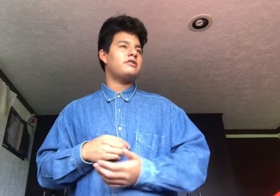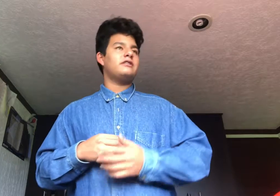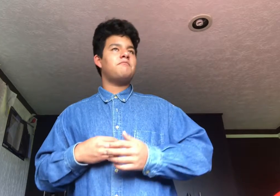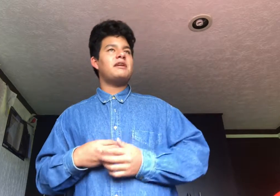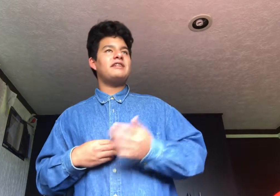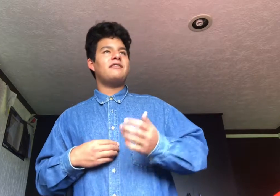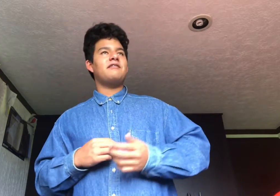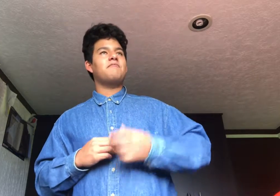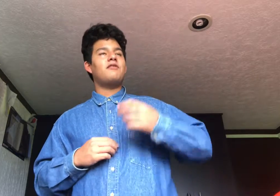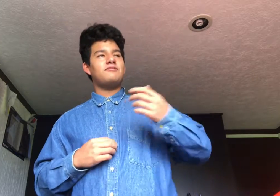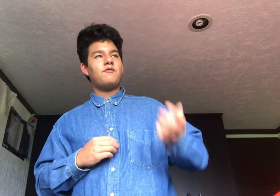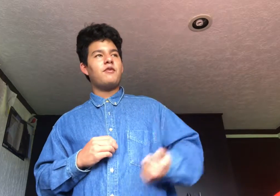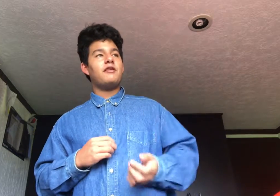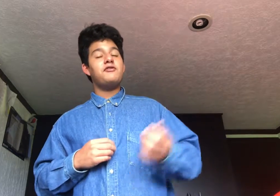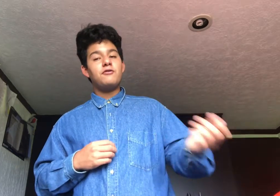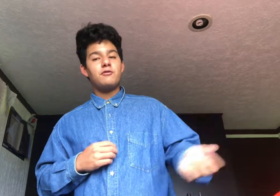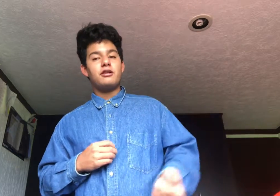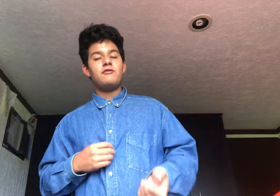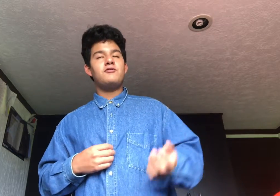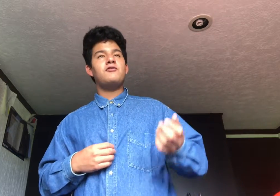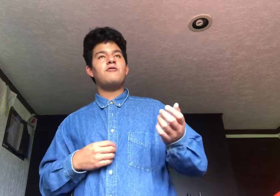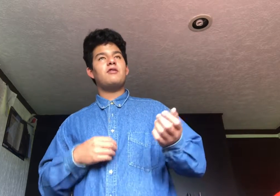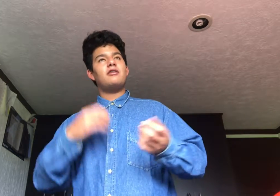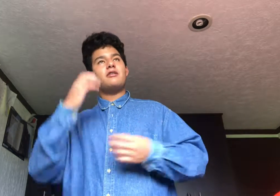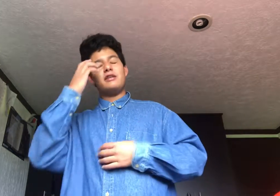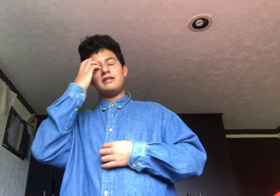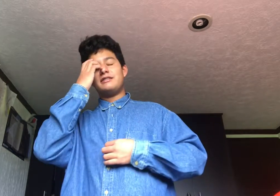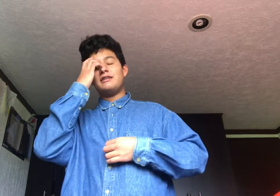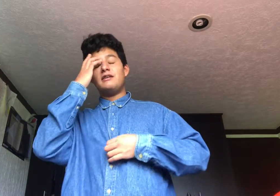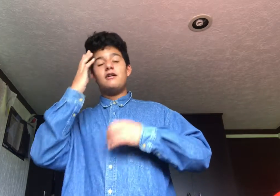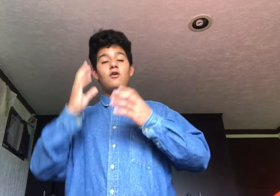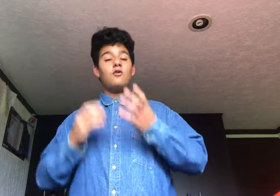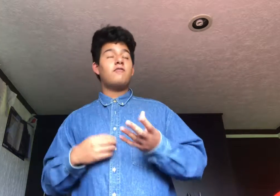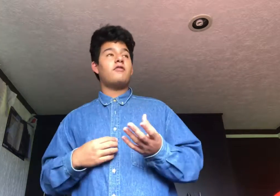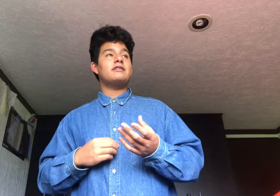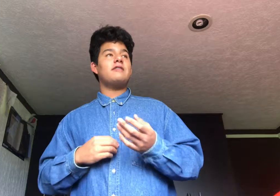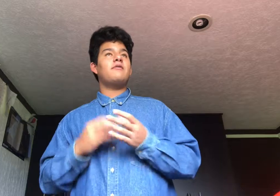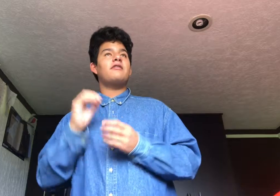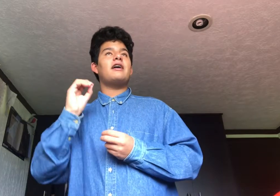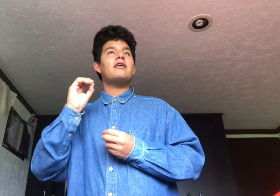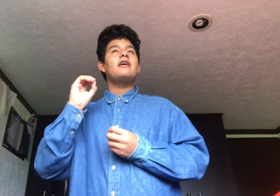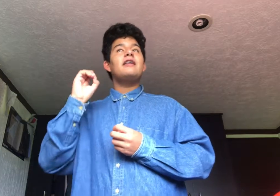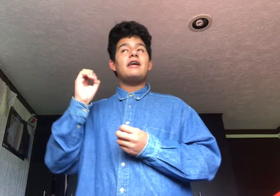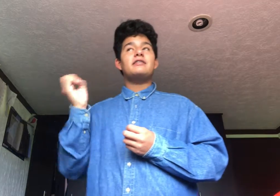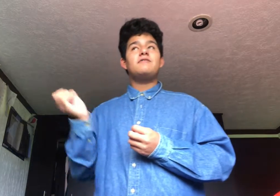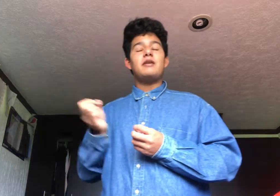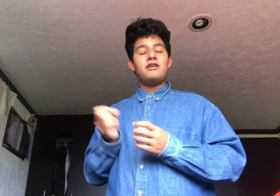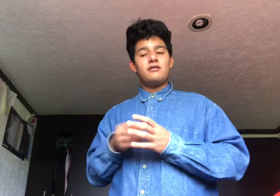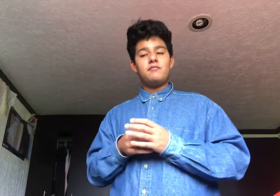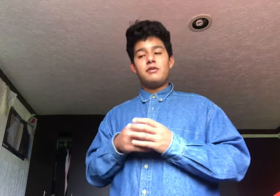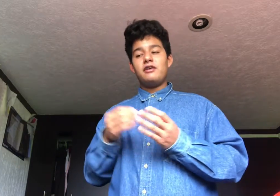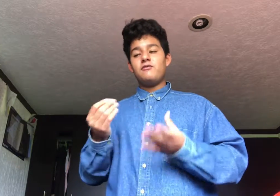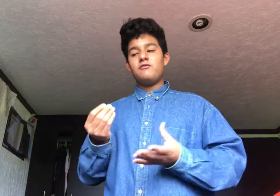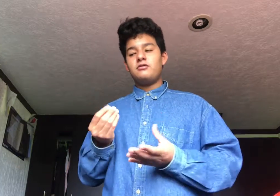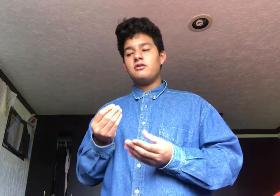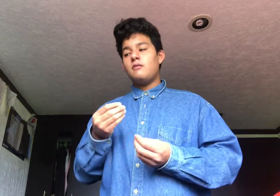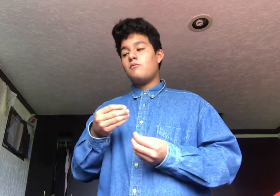is basically most of the Ukrainians, or for example that Nazis may use